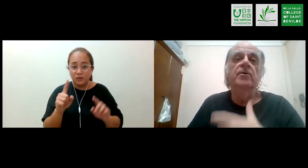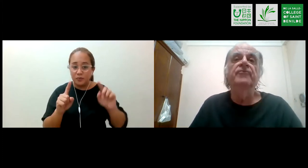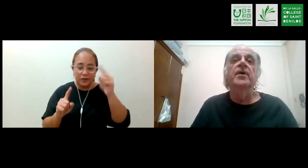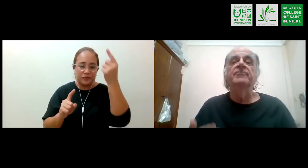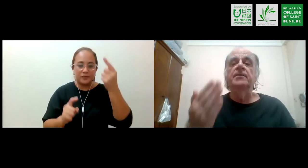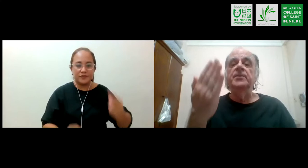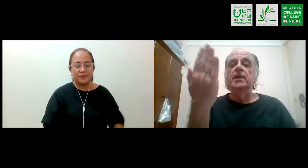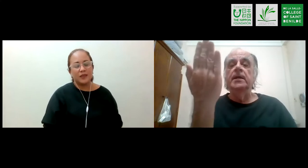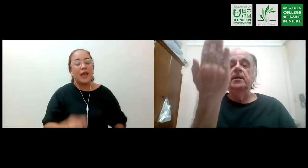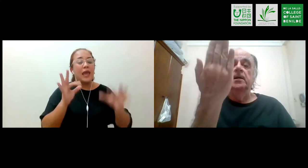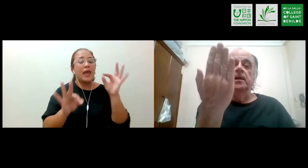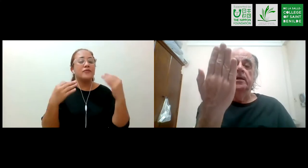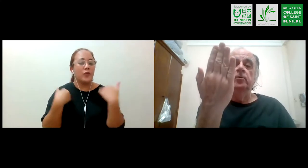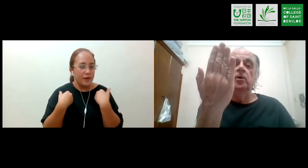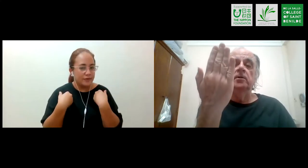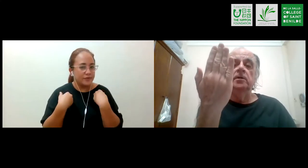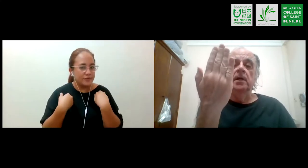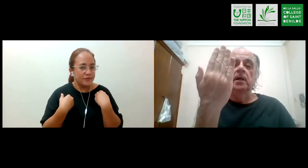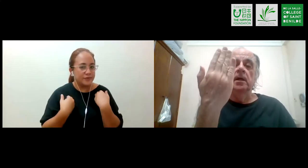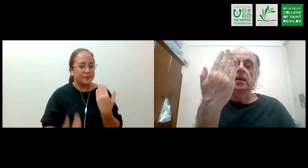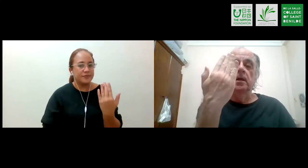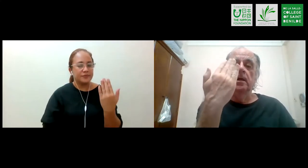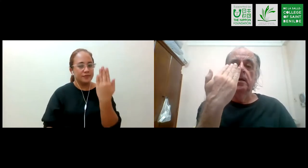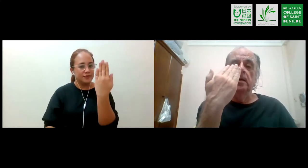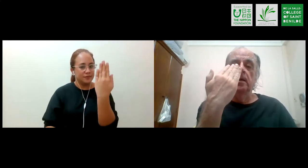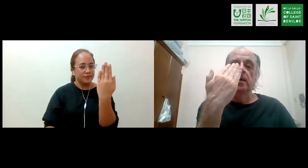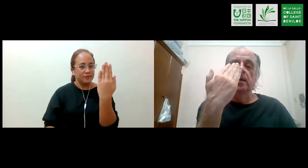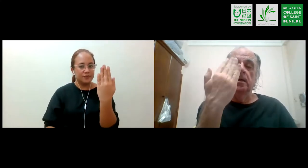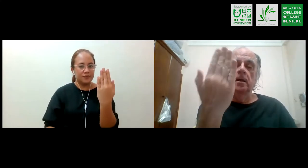Okay, so if you have something like inward,